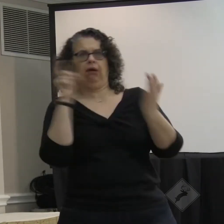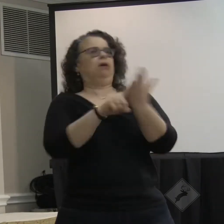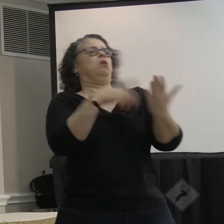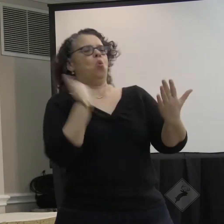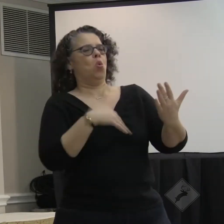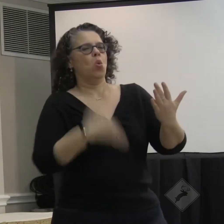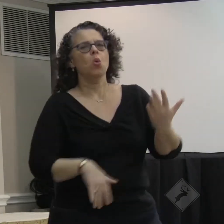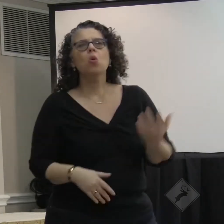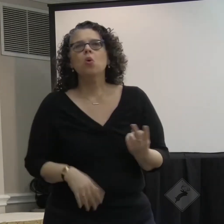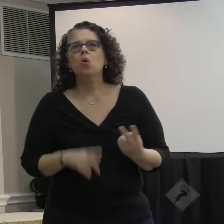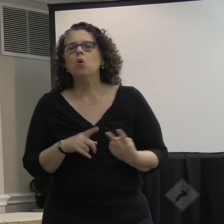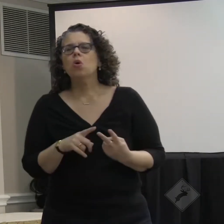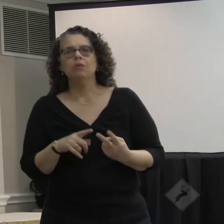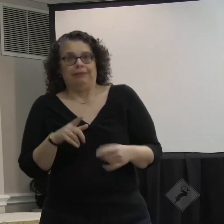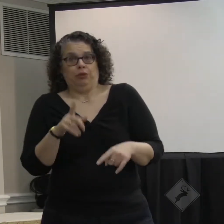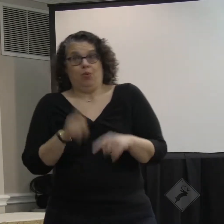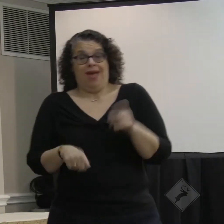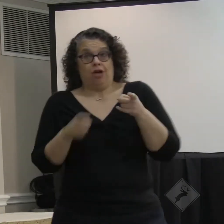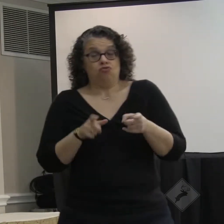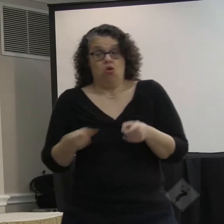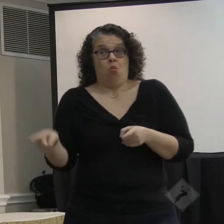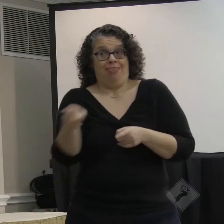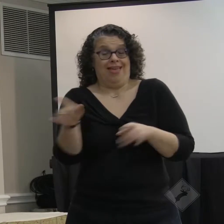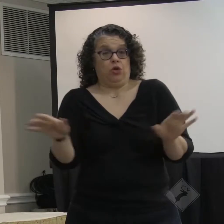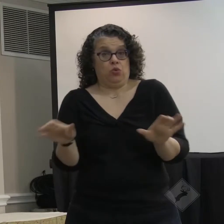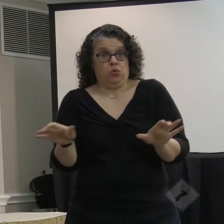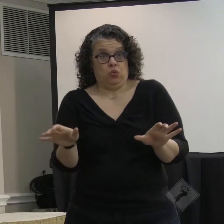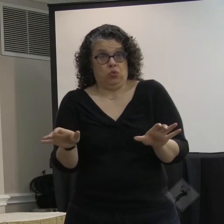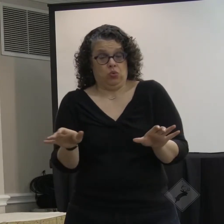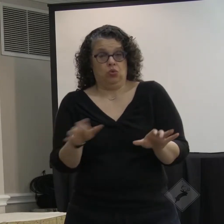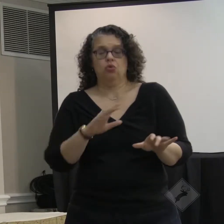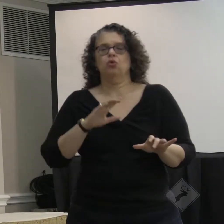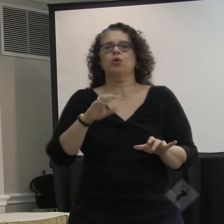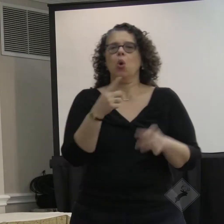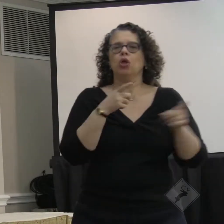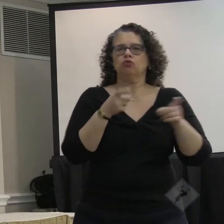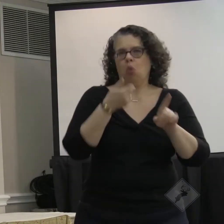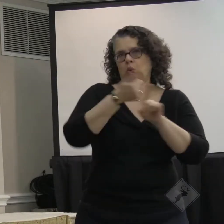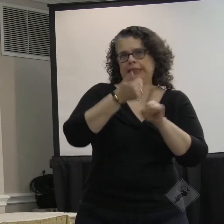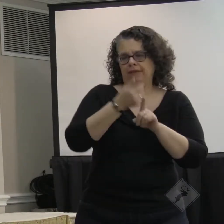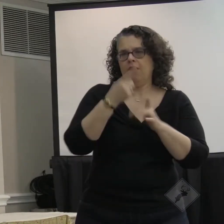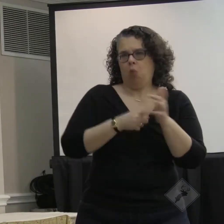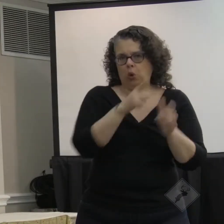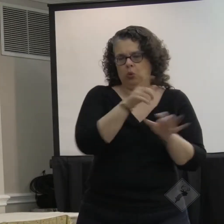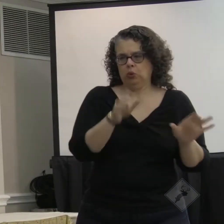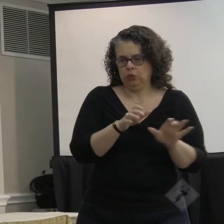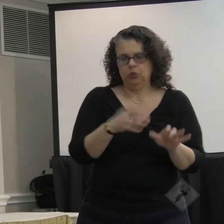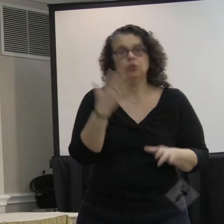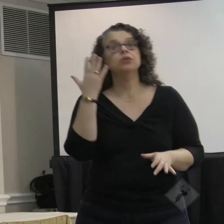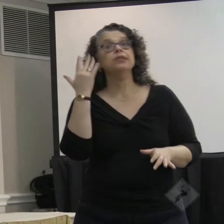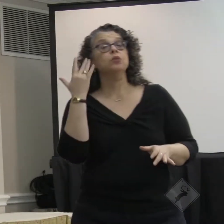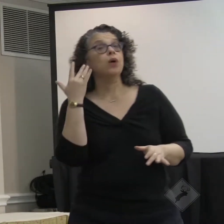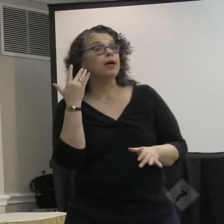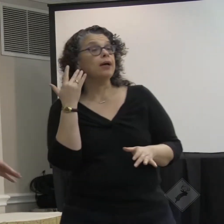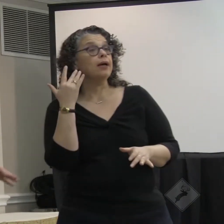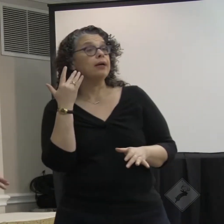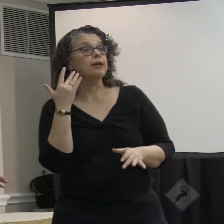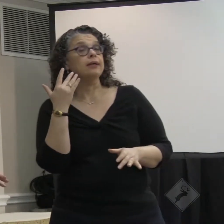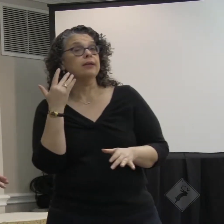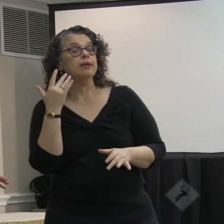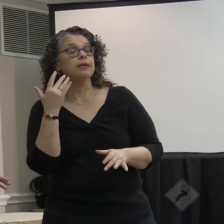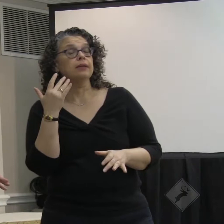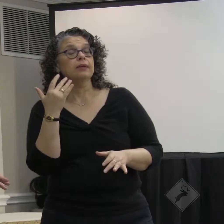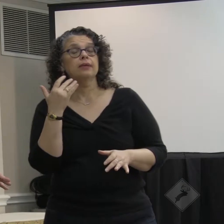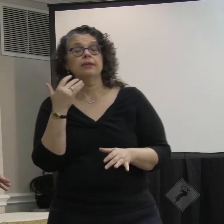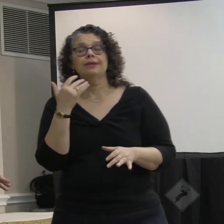So you cannot control what they're going to do, you can only control what you do. And that's why don't